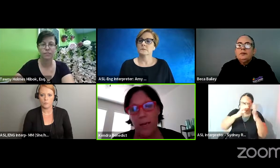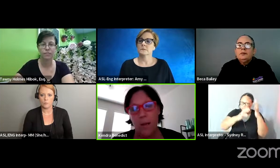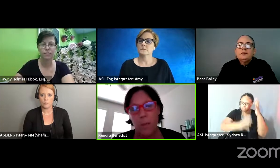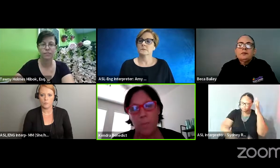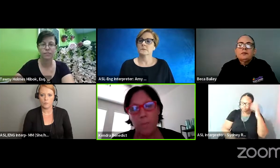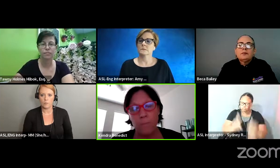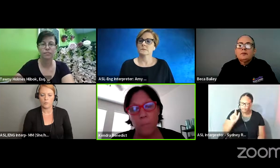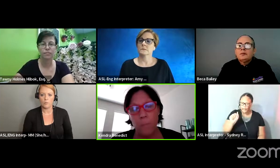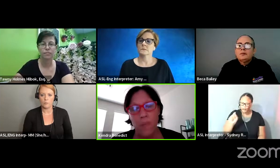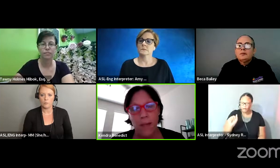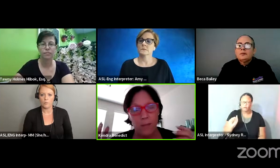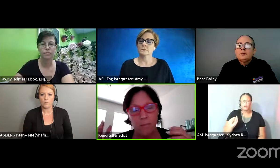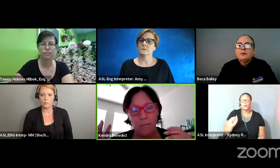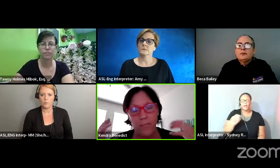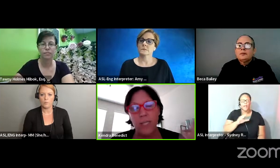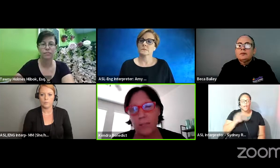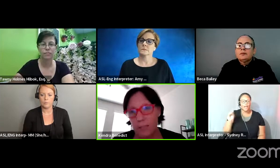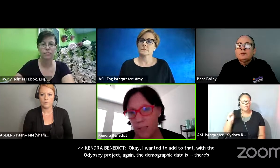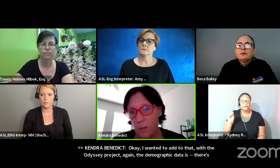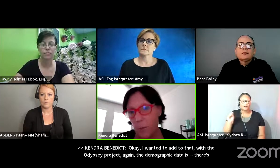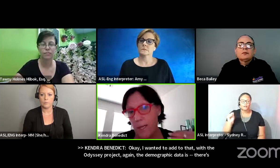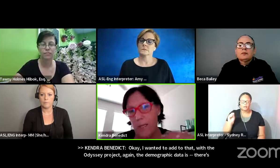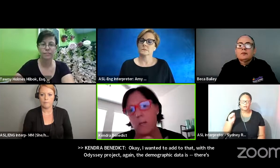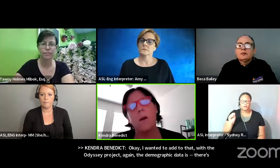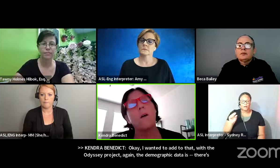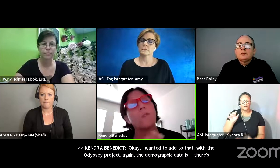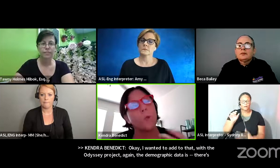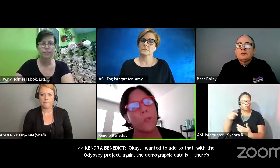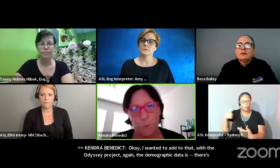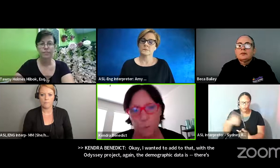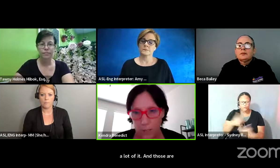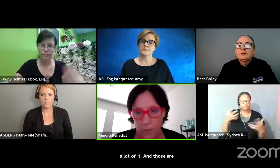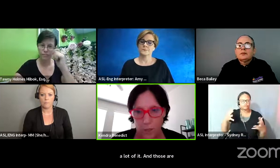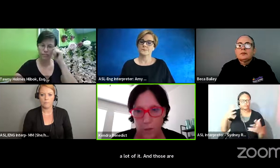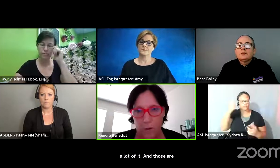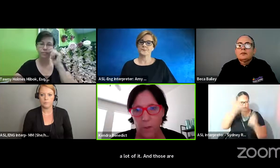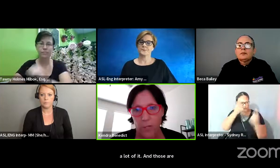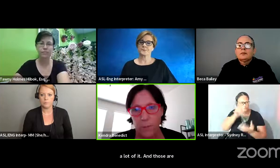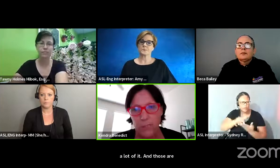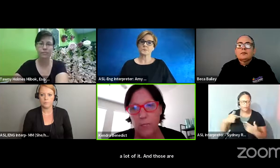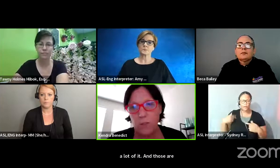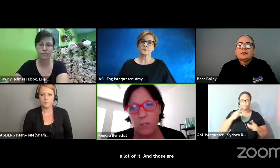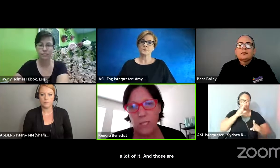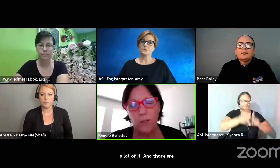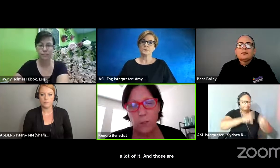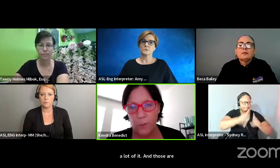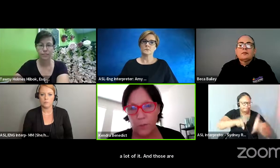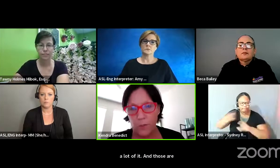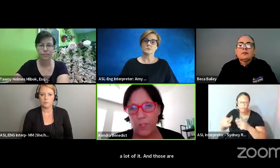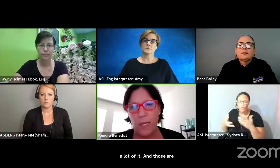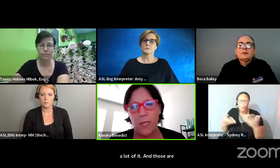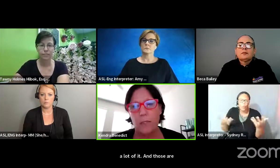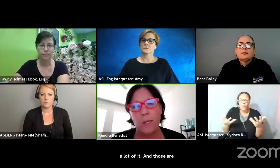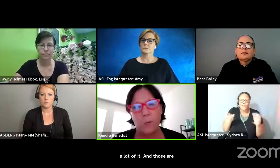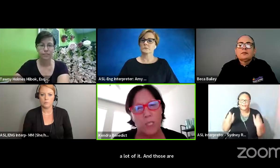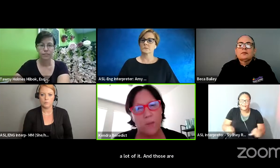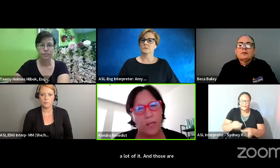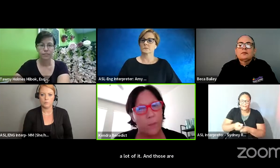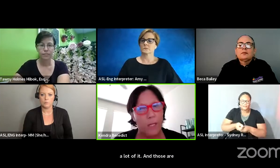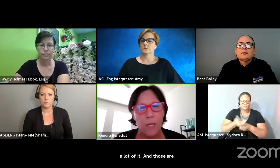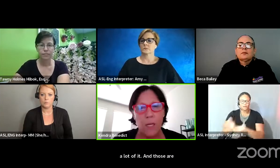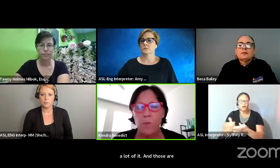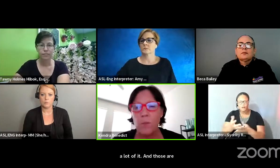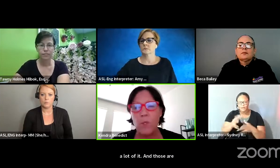things that that are considered. We ask all sorts of questions about what could potentially contribute to a child's